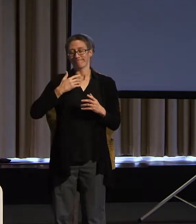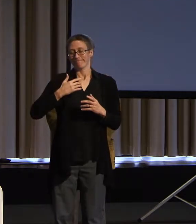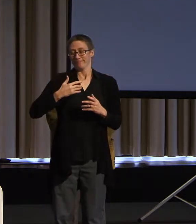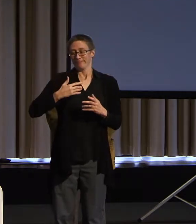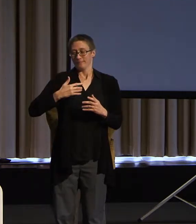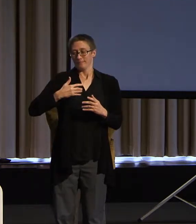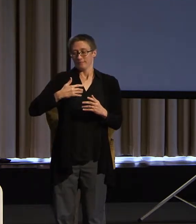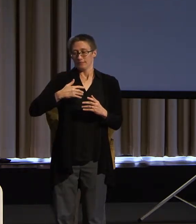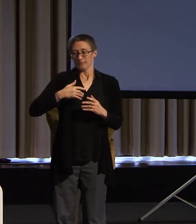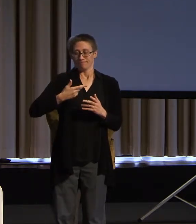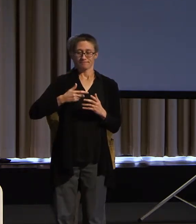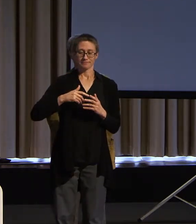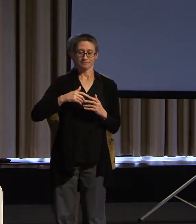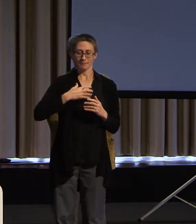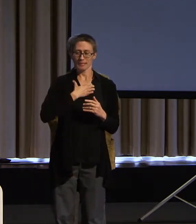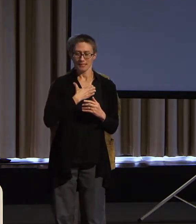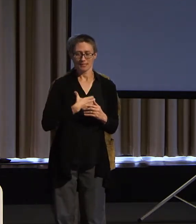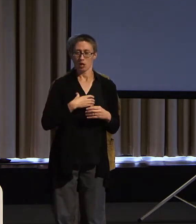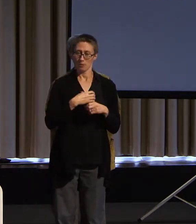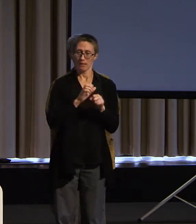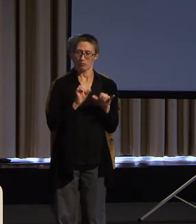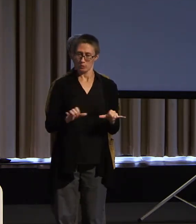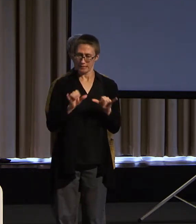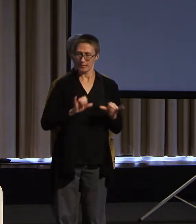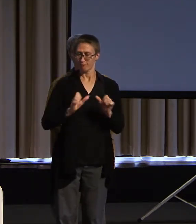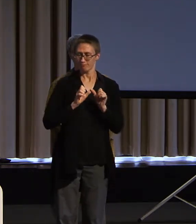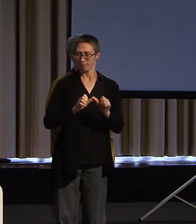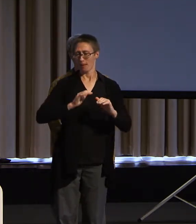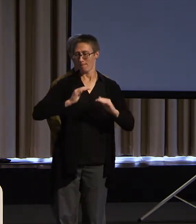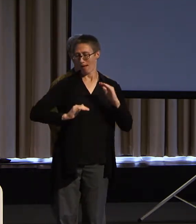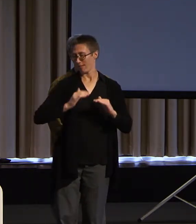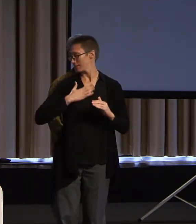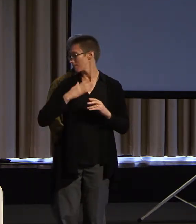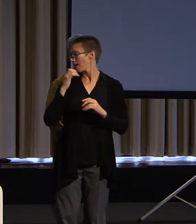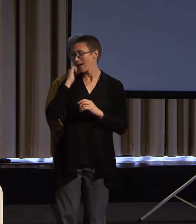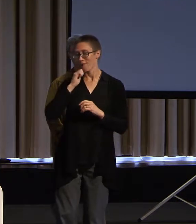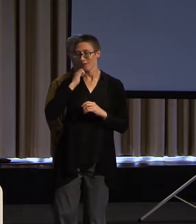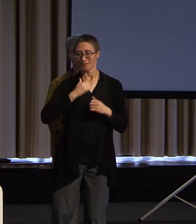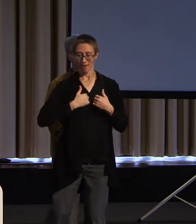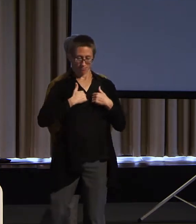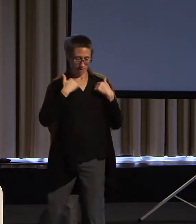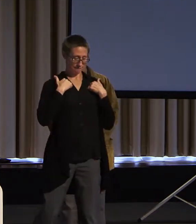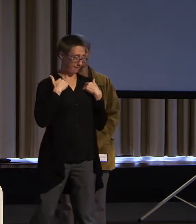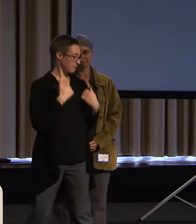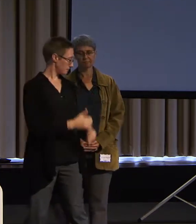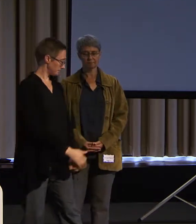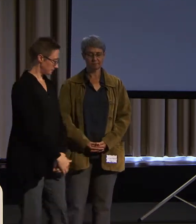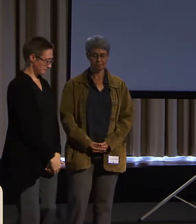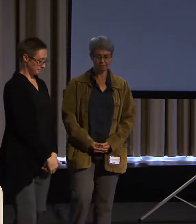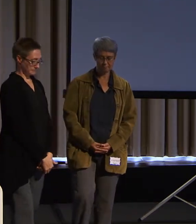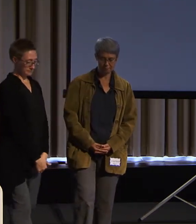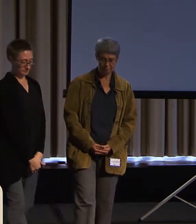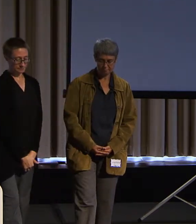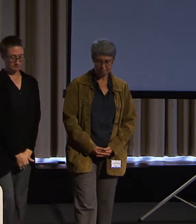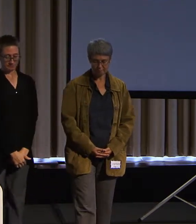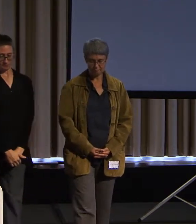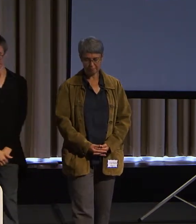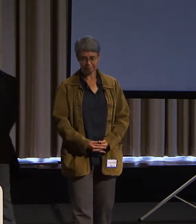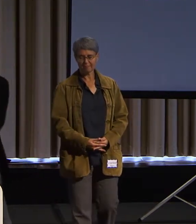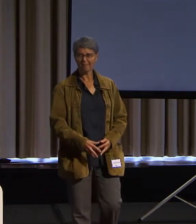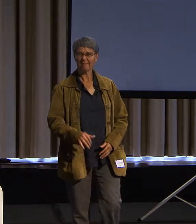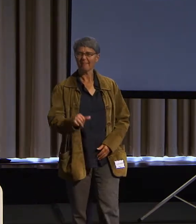as a way to sustain balance in my day-to-day life. Yet as soon as I think this, I realize I'm talking about balance and routine like it's some